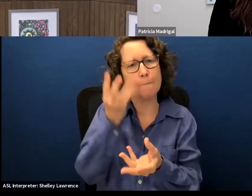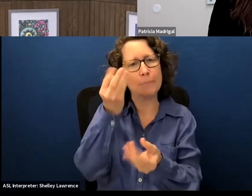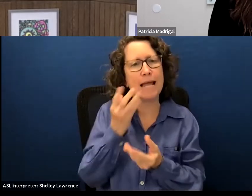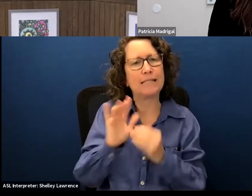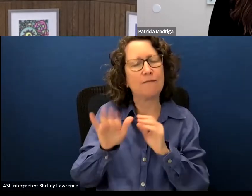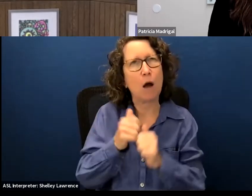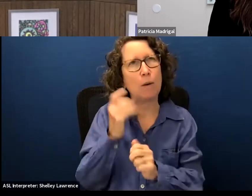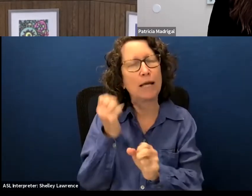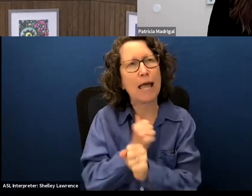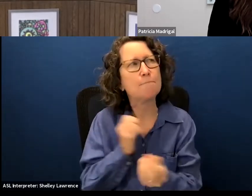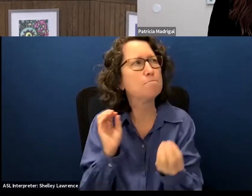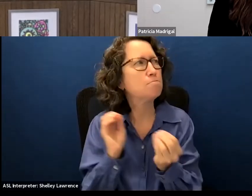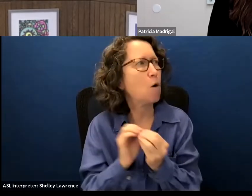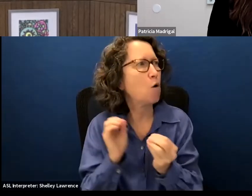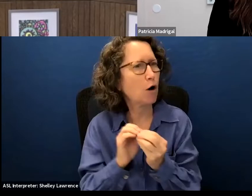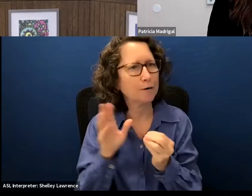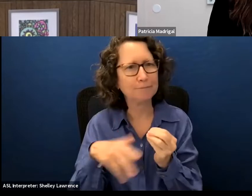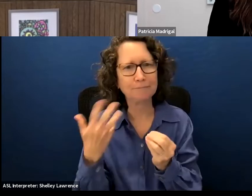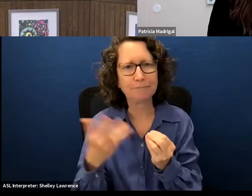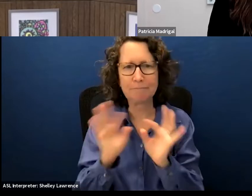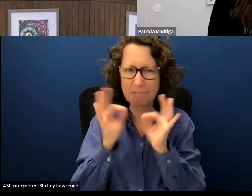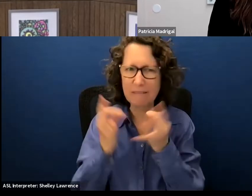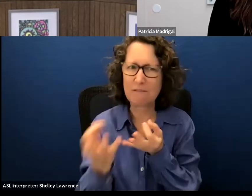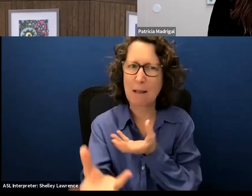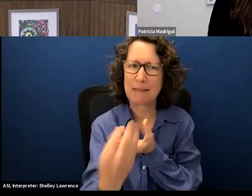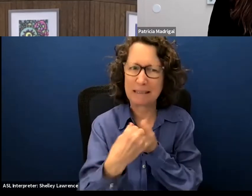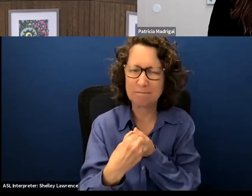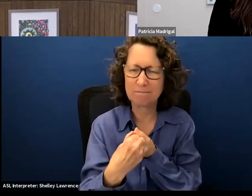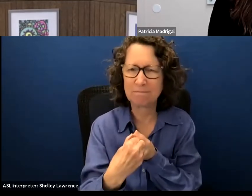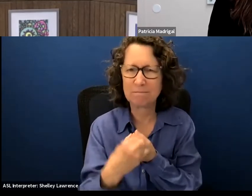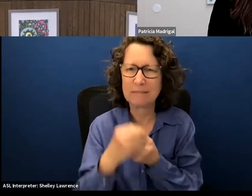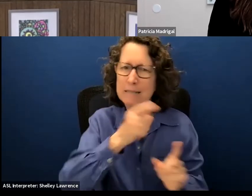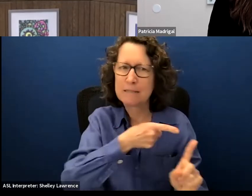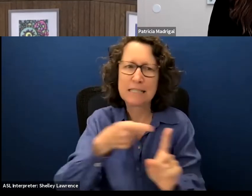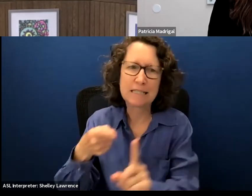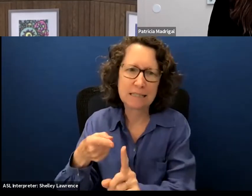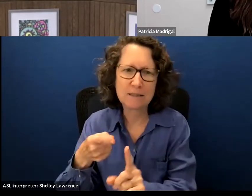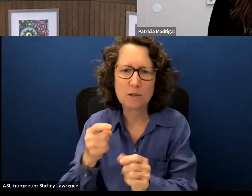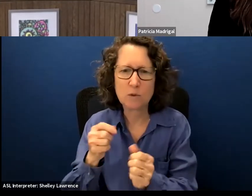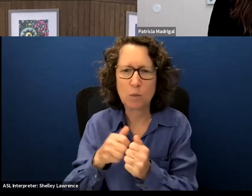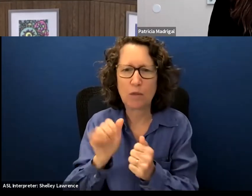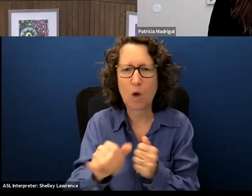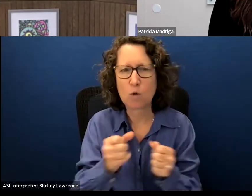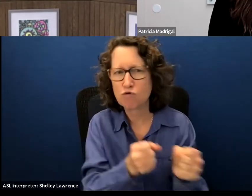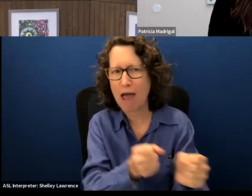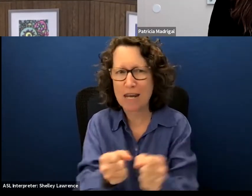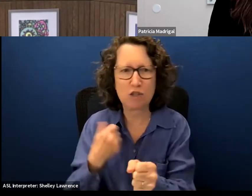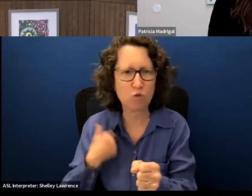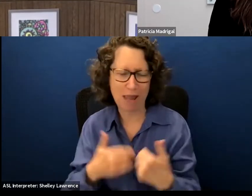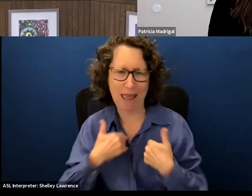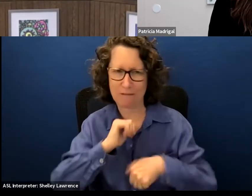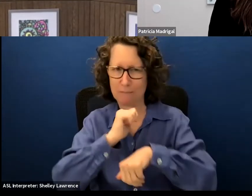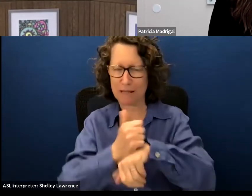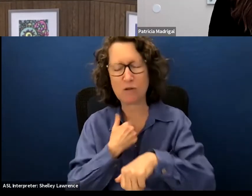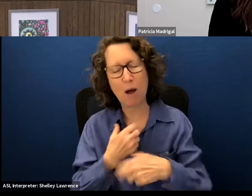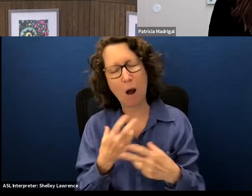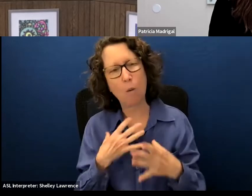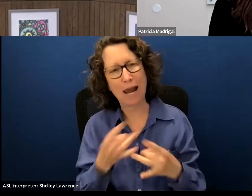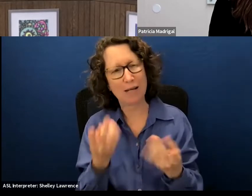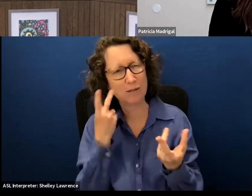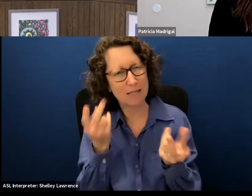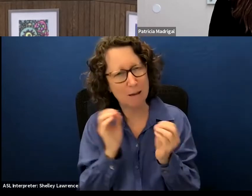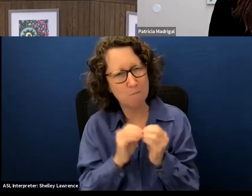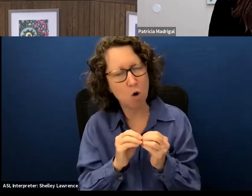that and be a much more in family engagement. We've got those particular strategies that we have in place, and so I'd like to see them a little bit